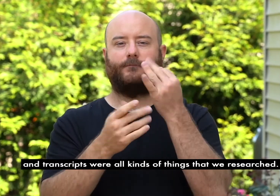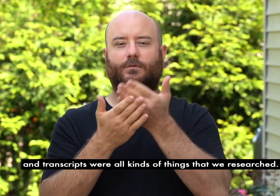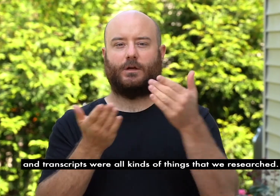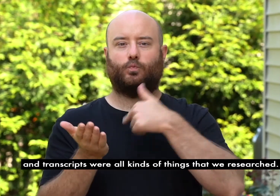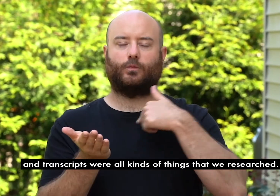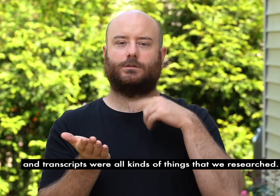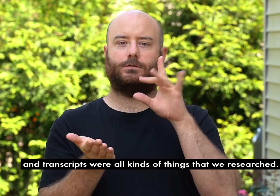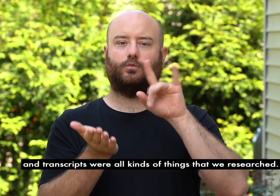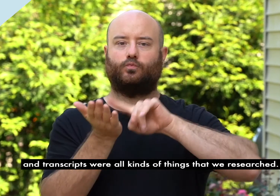of things that we researched.